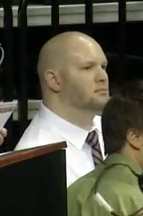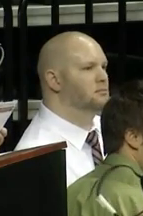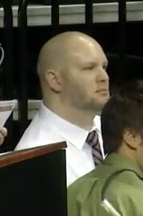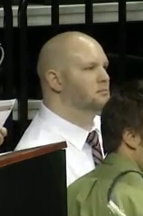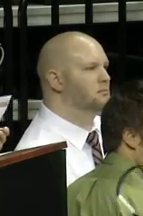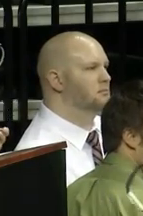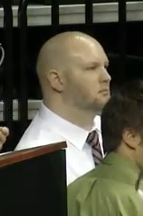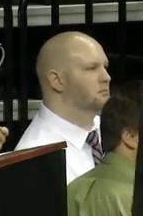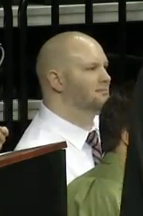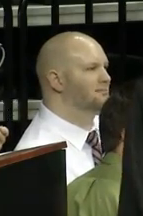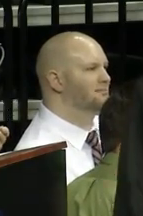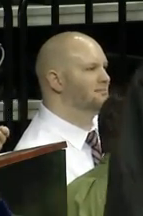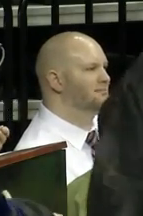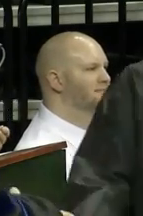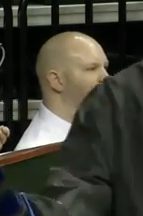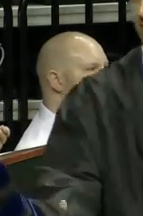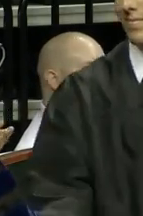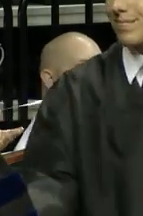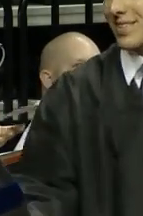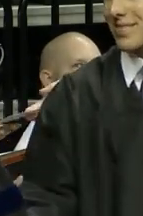Michael Lopez.